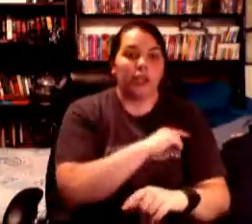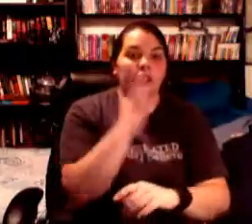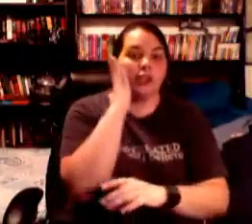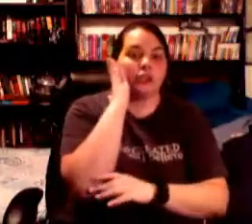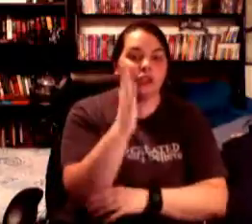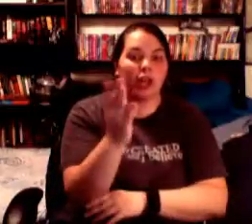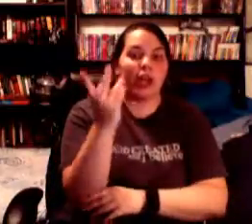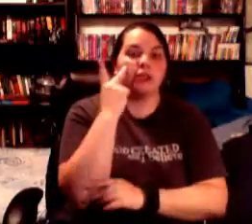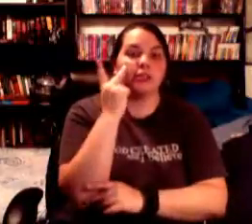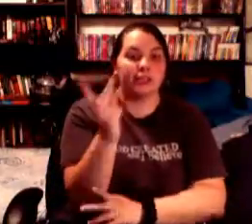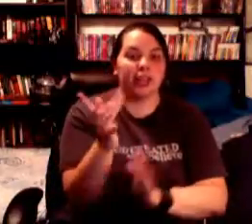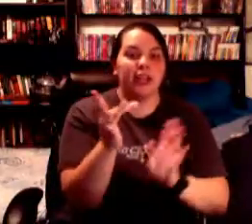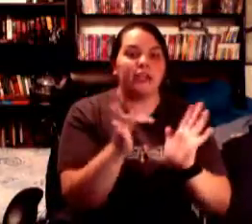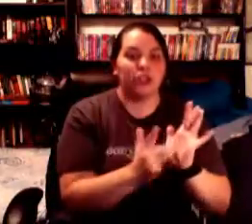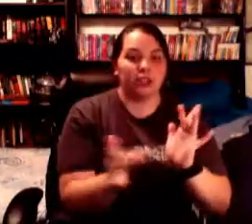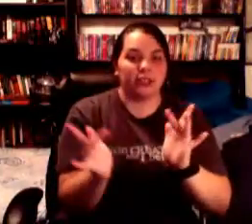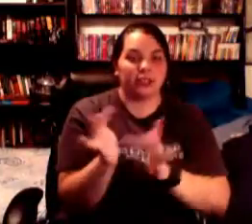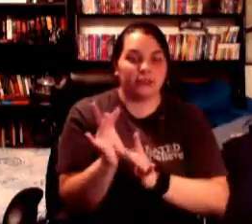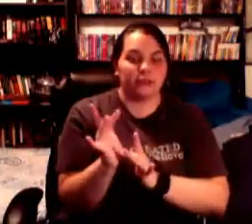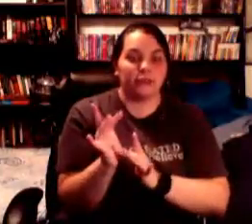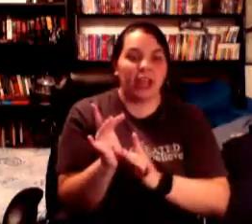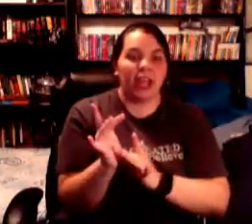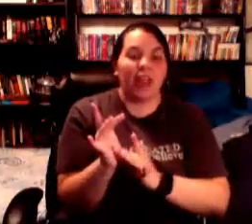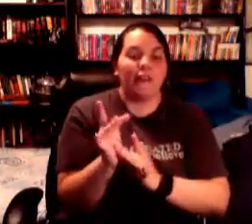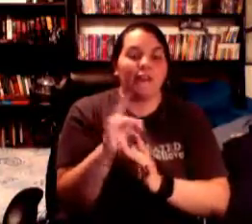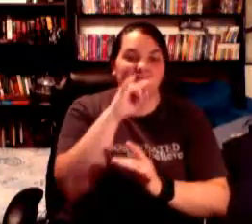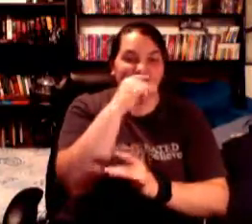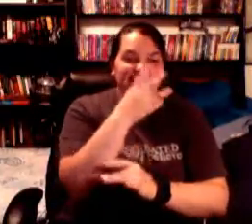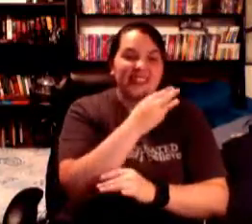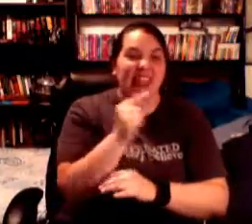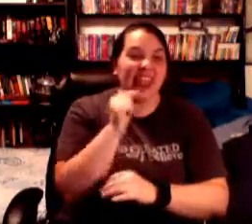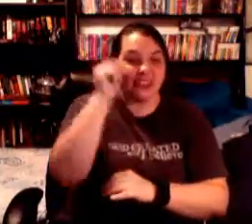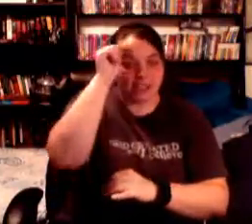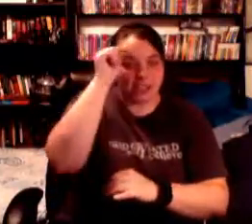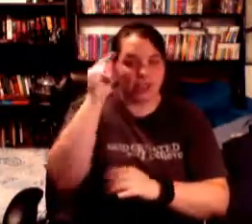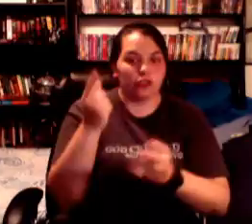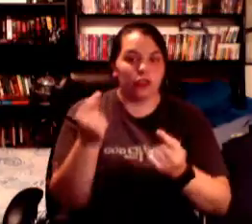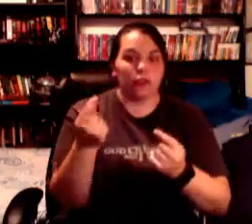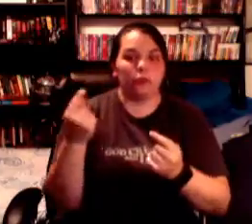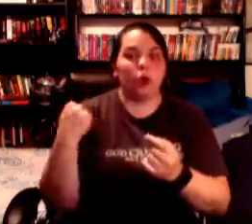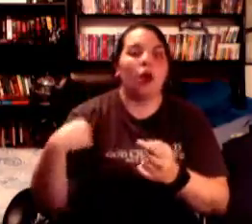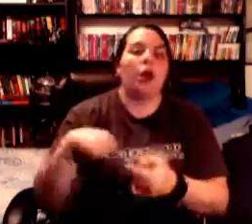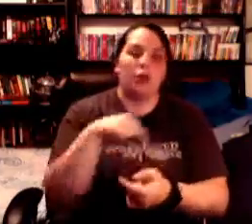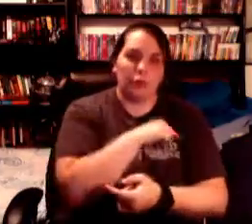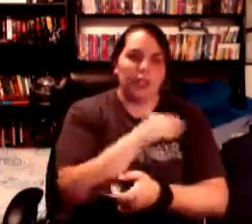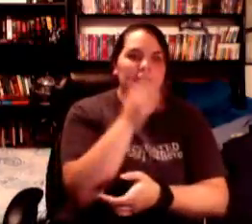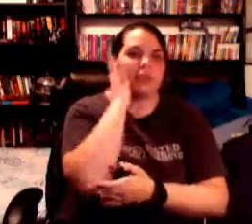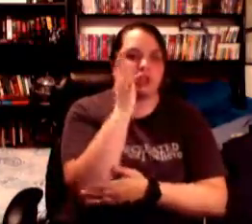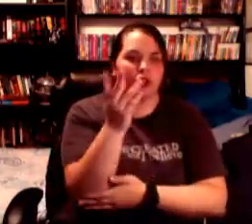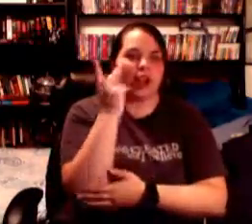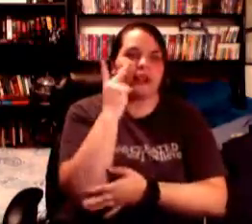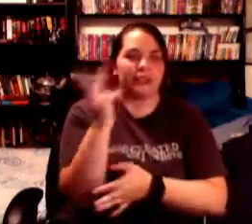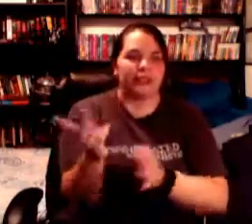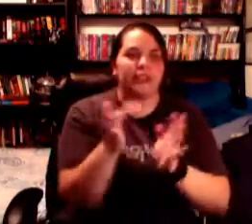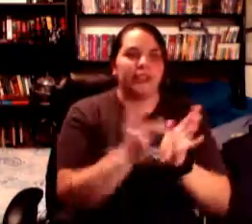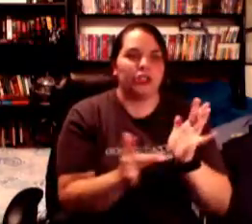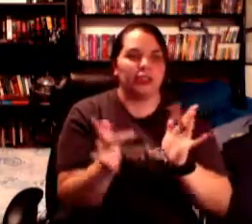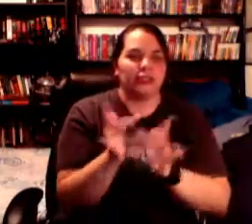we shall see Jesus. Then the kids and the teens do, we shall see